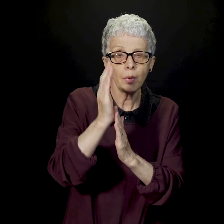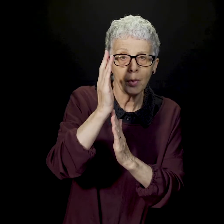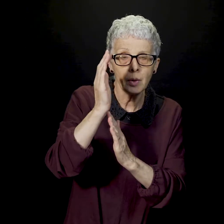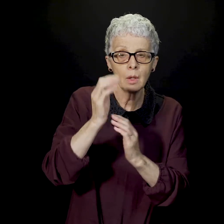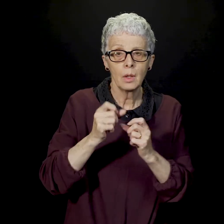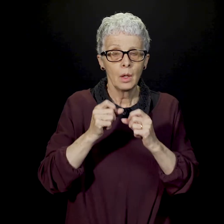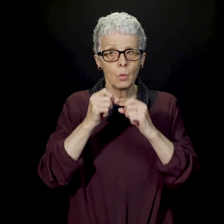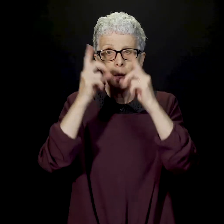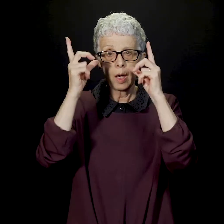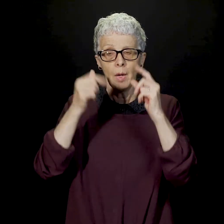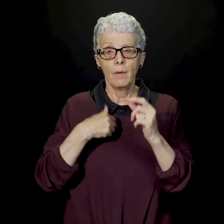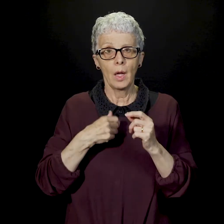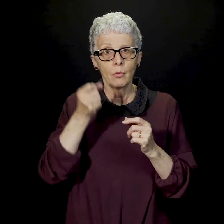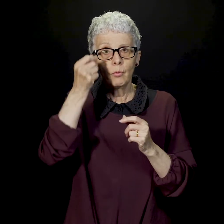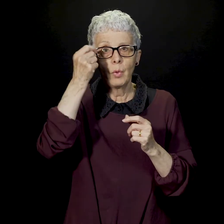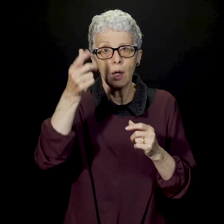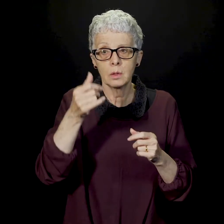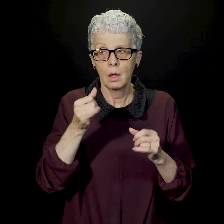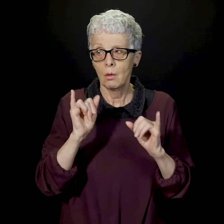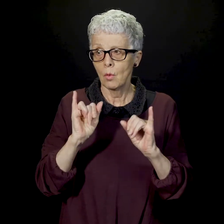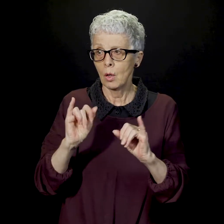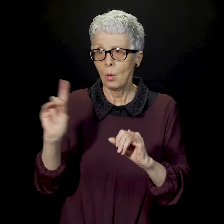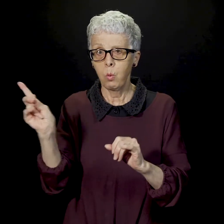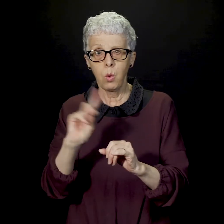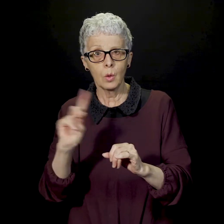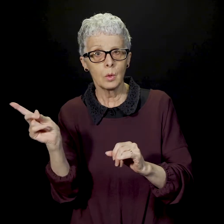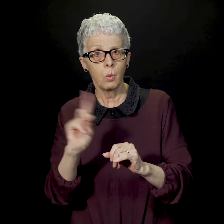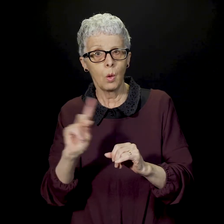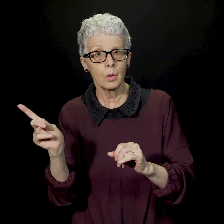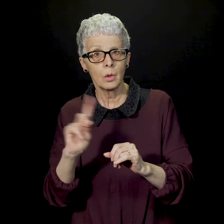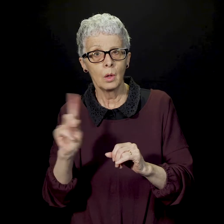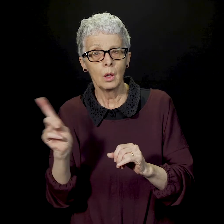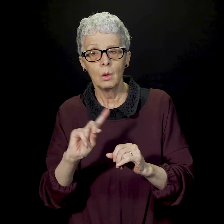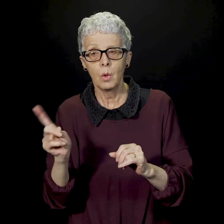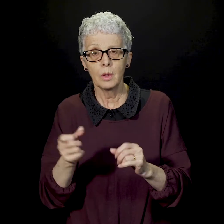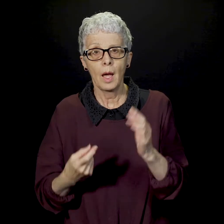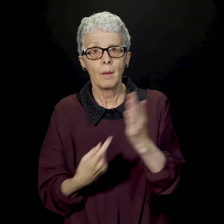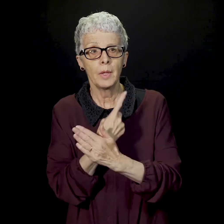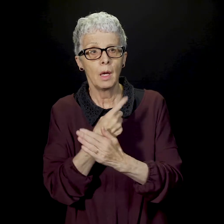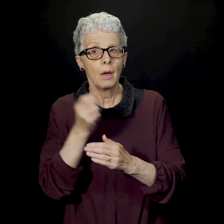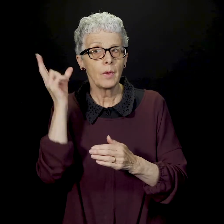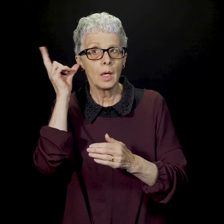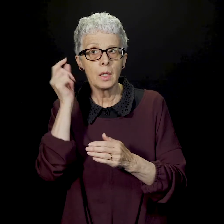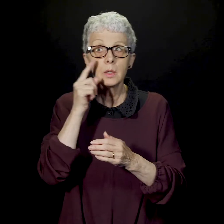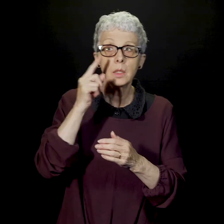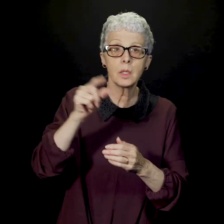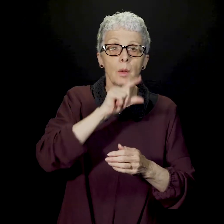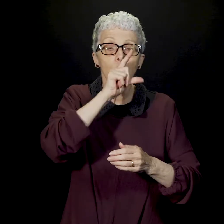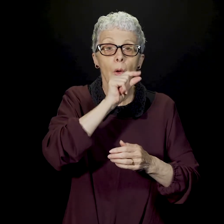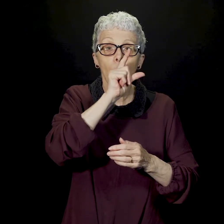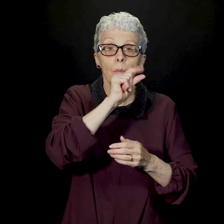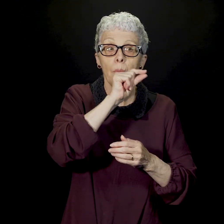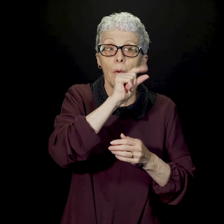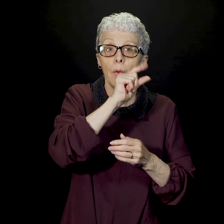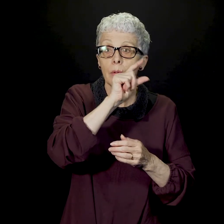one moment they had this horrible realization like, oh no, what if one of those birds lands on my Lilo and pops it? And singing stopped